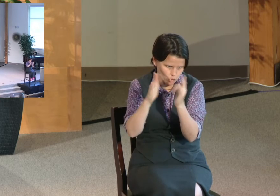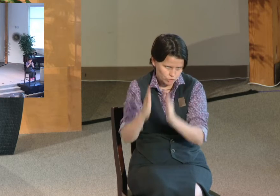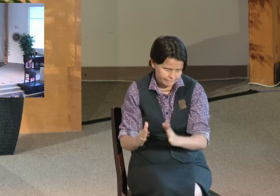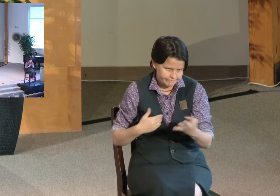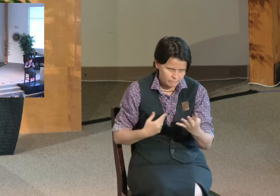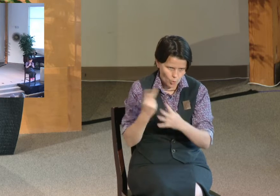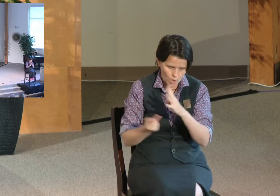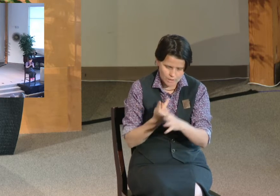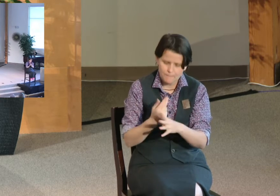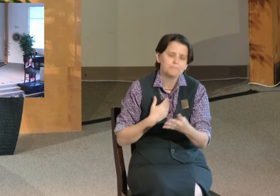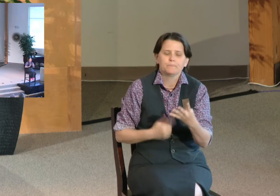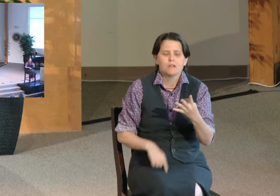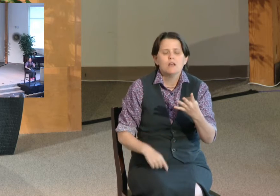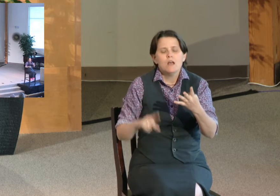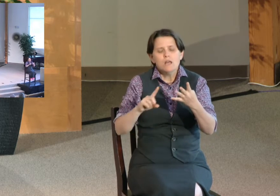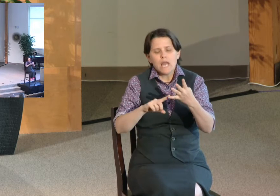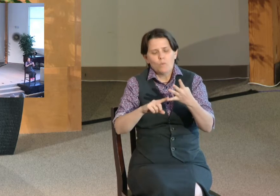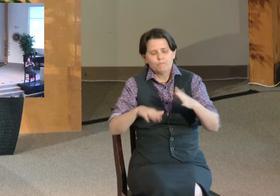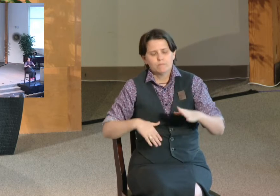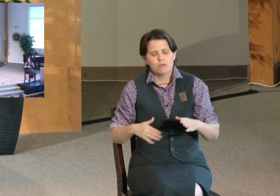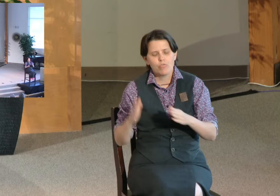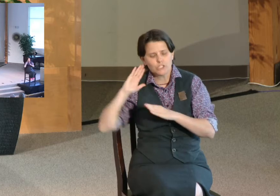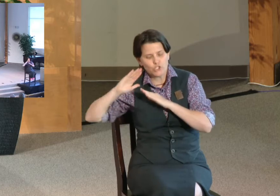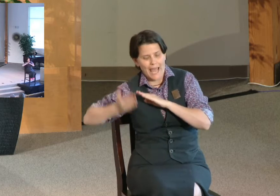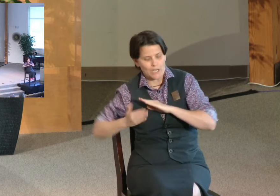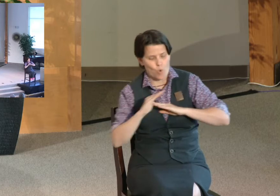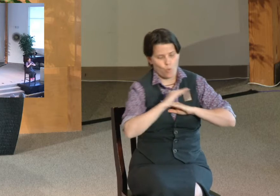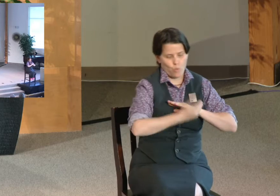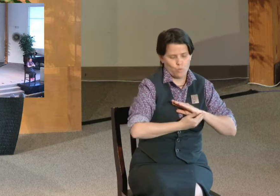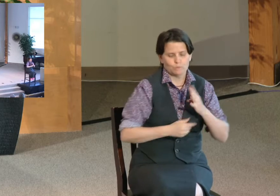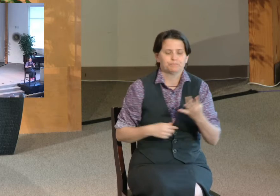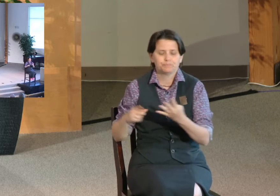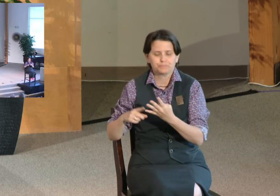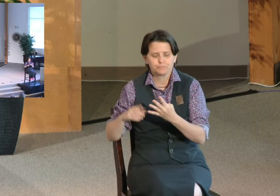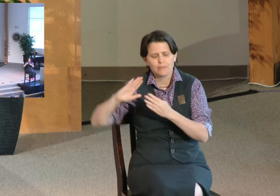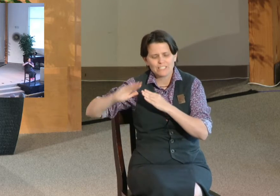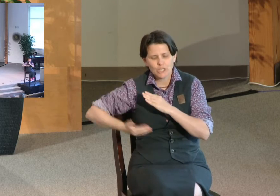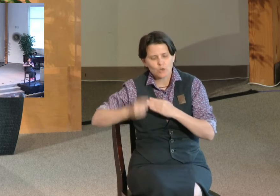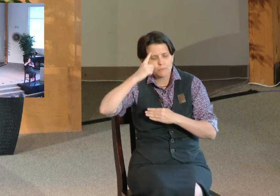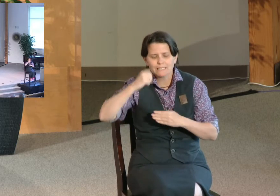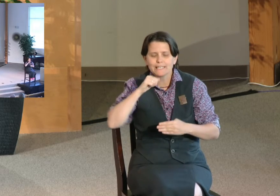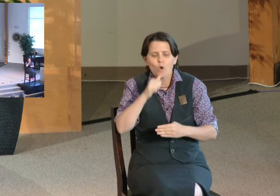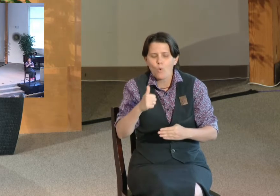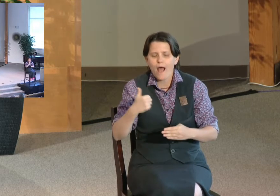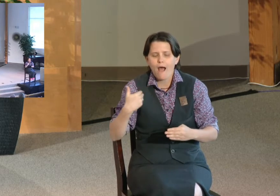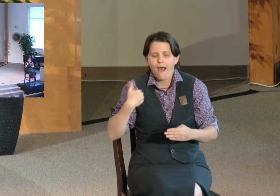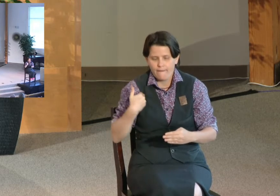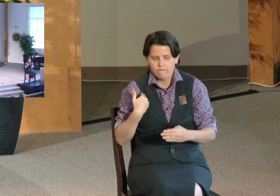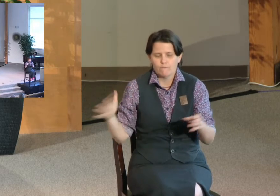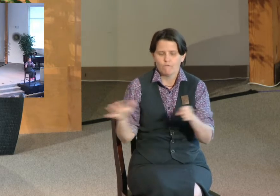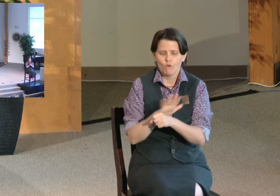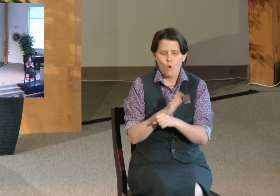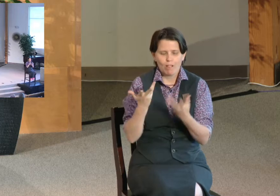they're there because they lack that integration and coherence. So on the aggressive side of the lover archetype is the